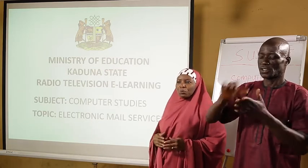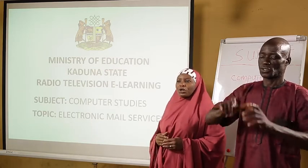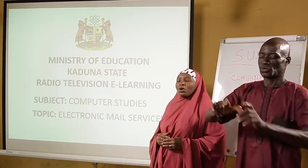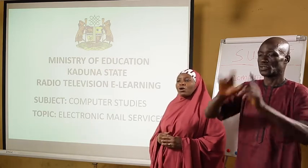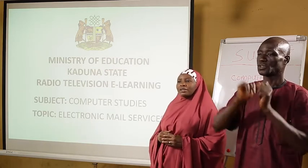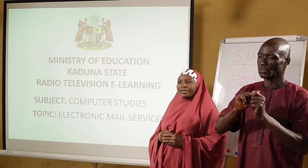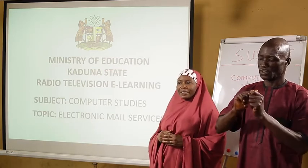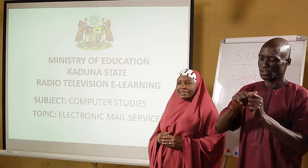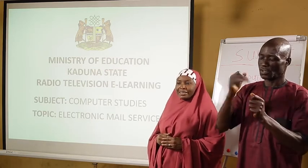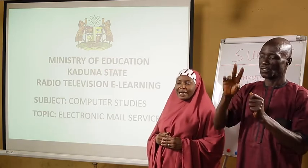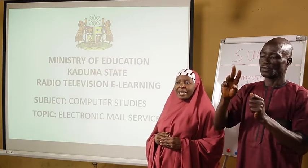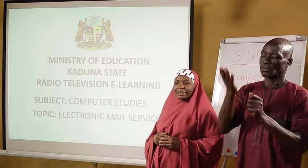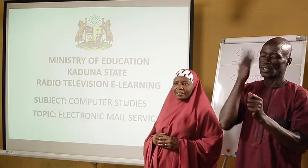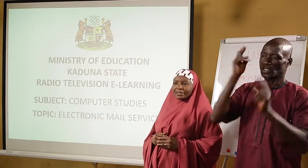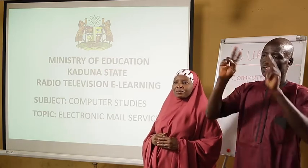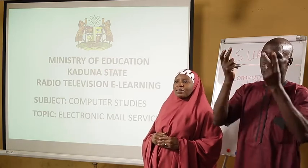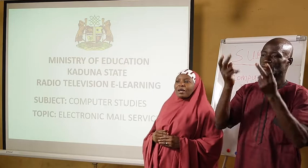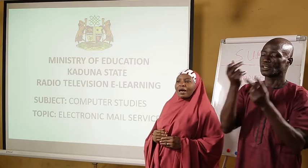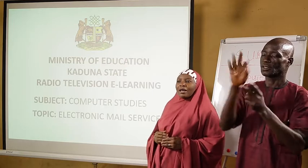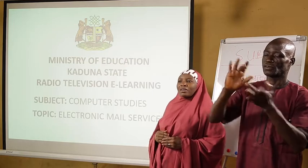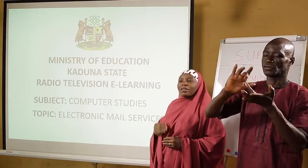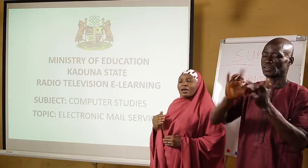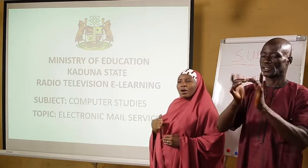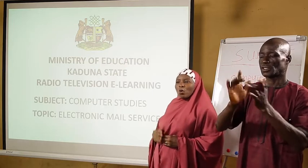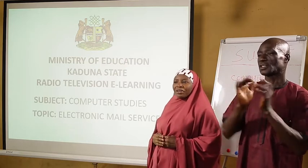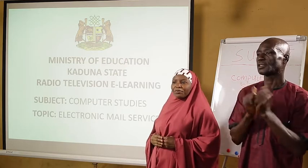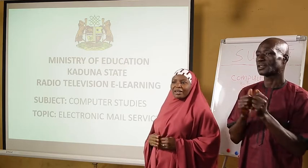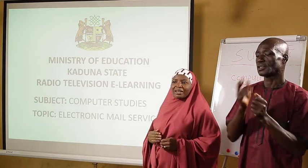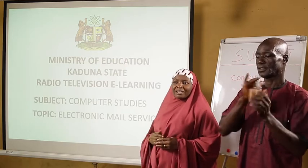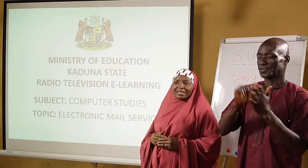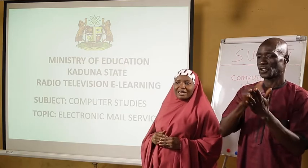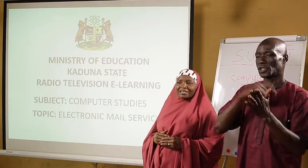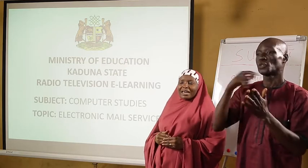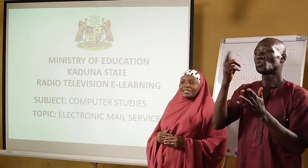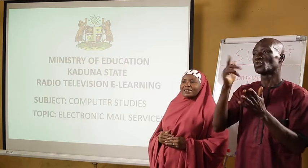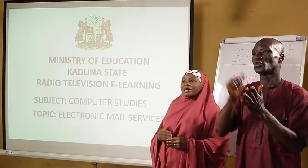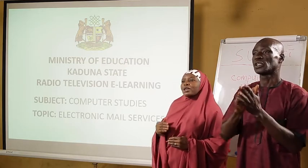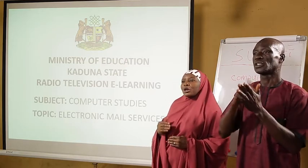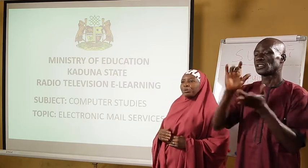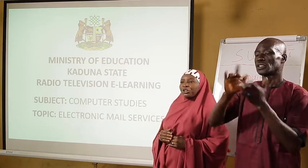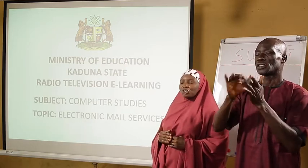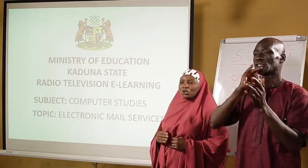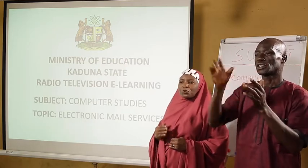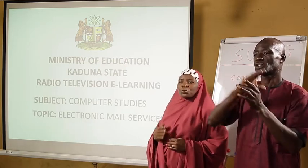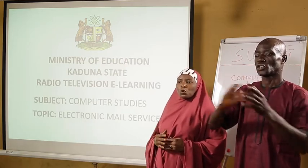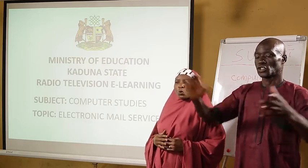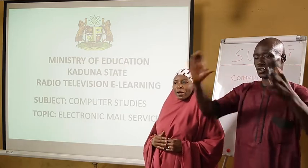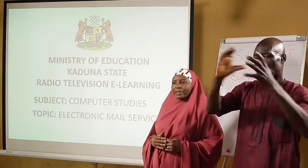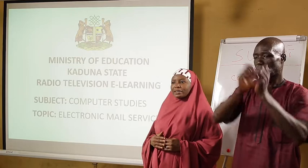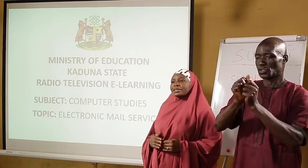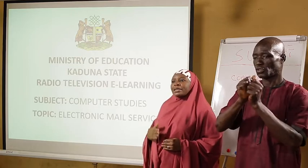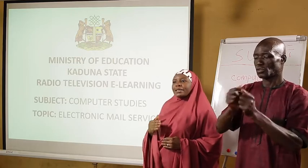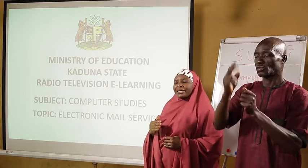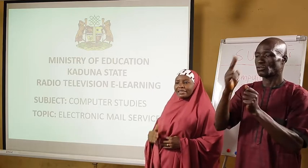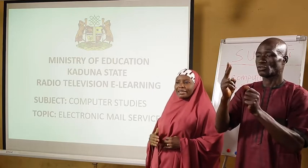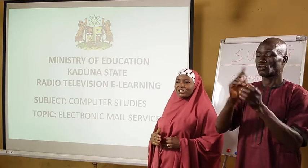previous topic on internet. And we define the internet as the combination of two